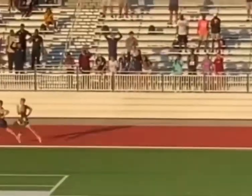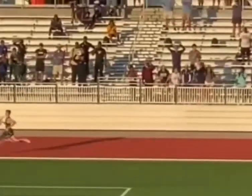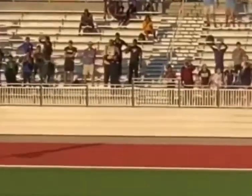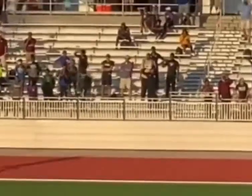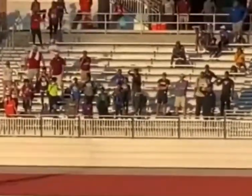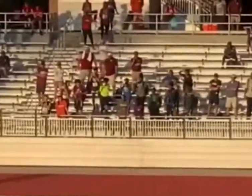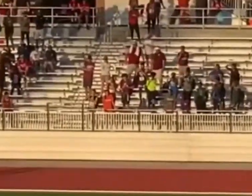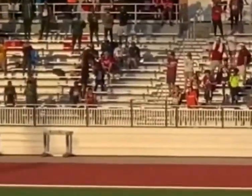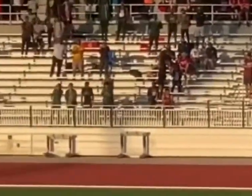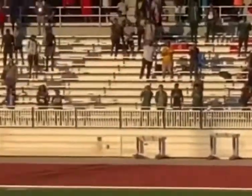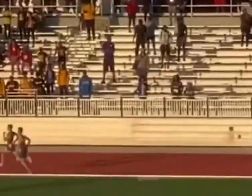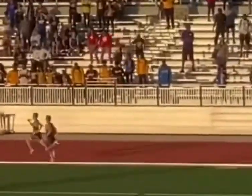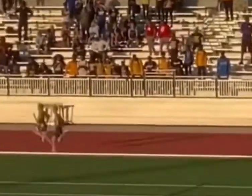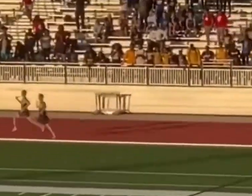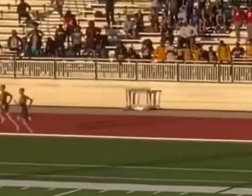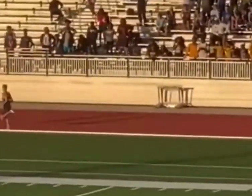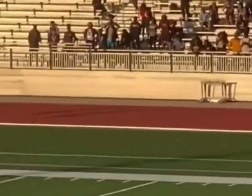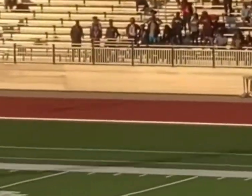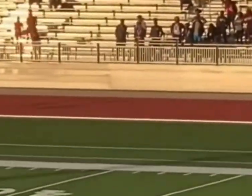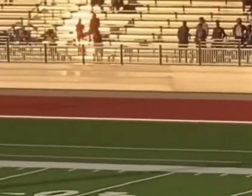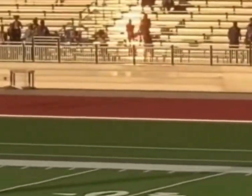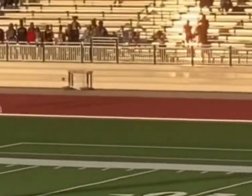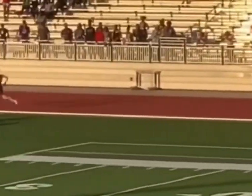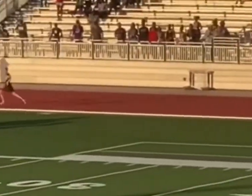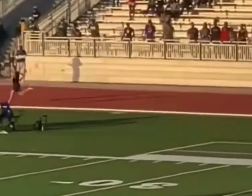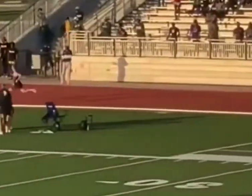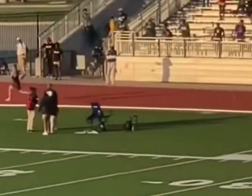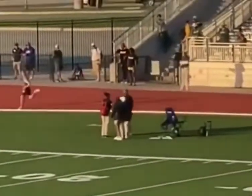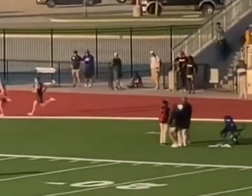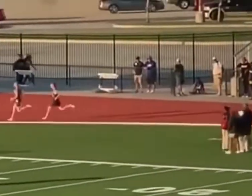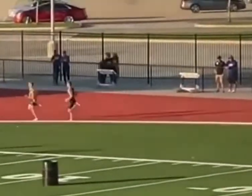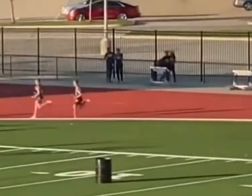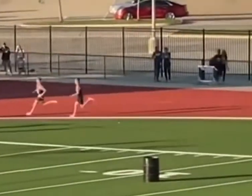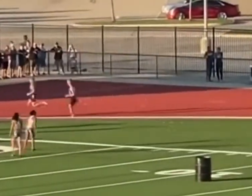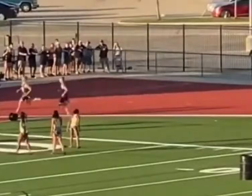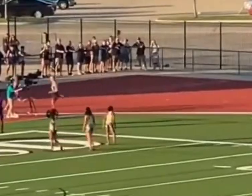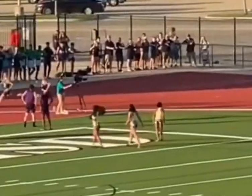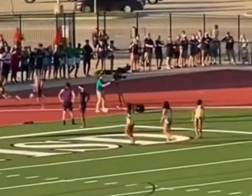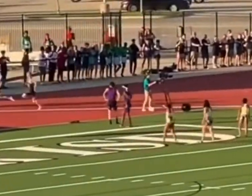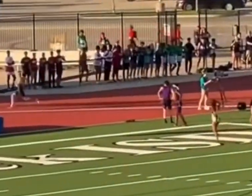A sped up video of two runners on a track running neck and neck.